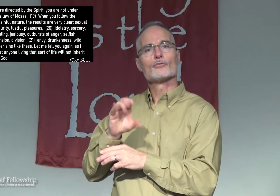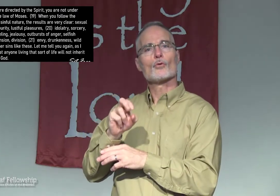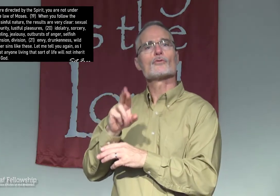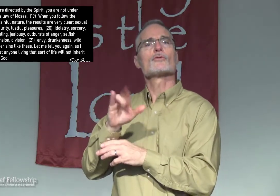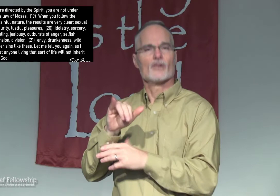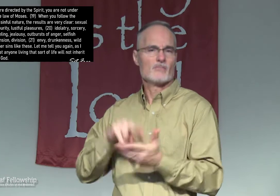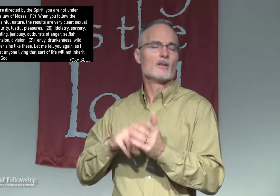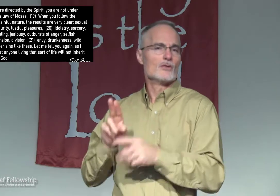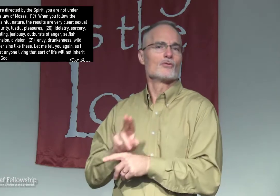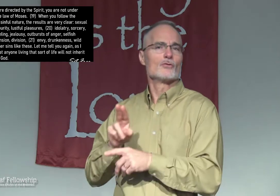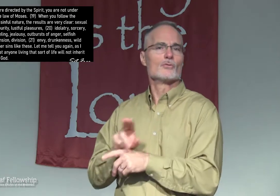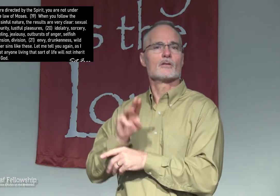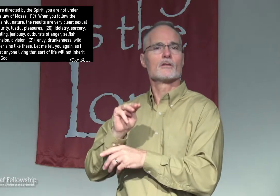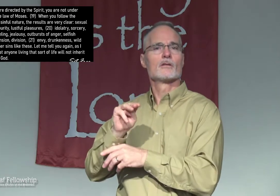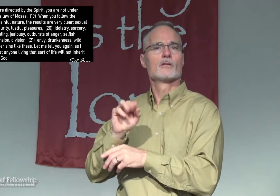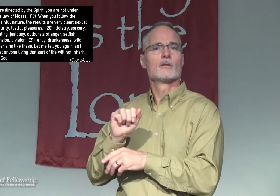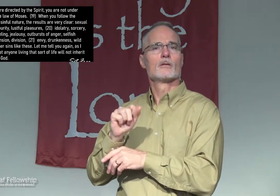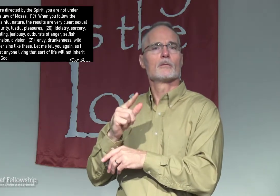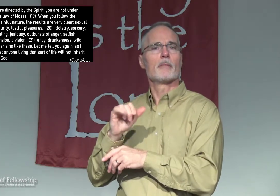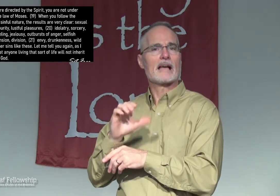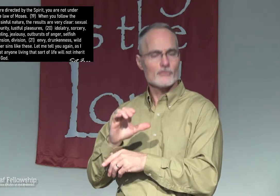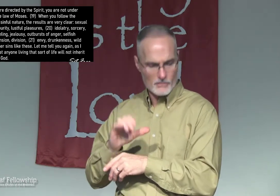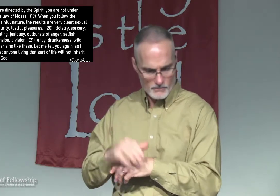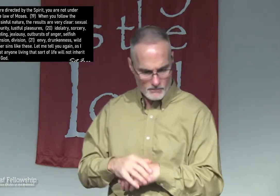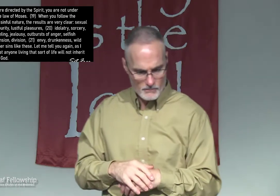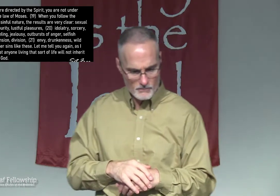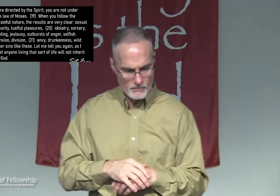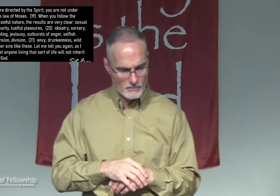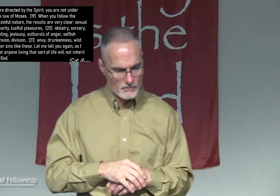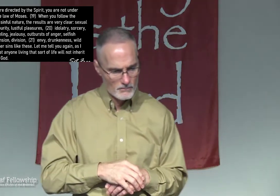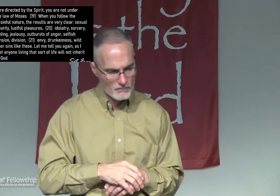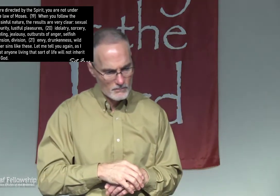sorcery, meaning using magic,